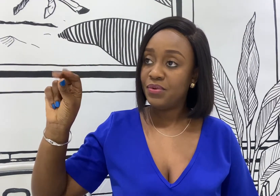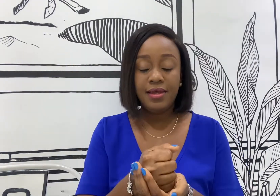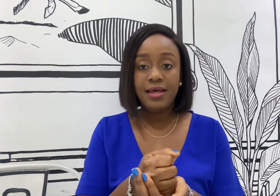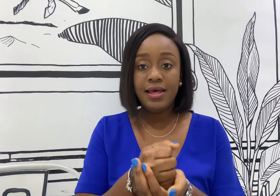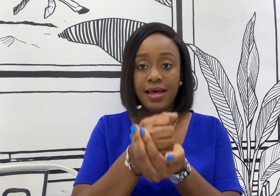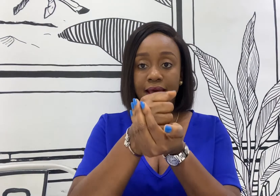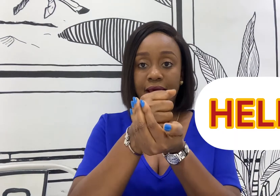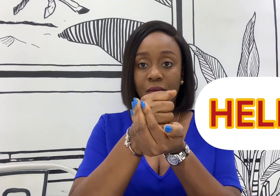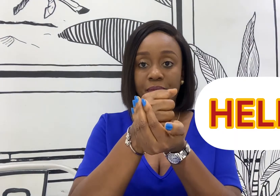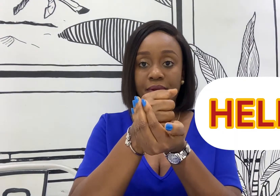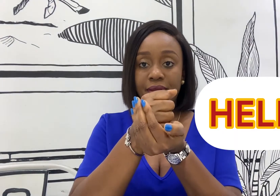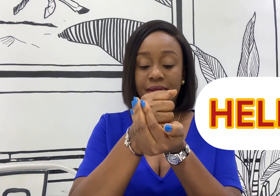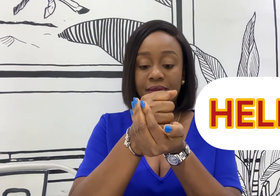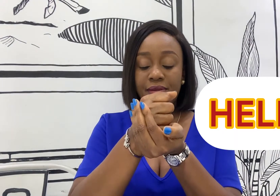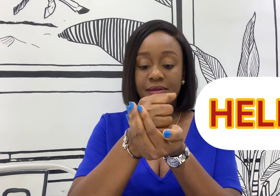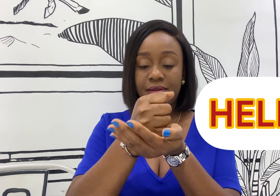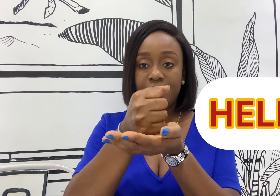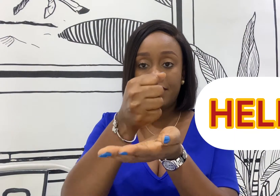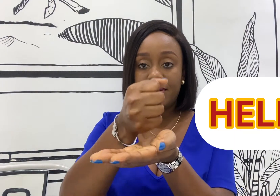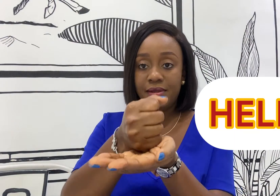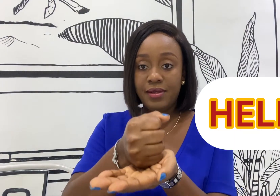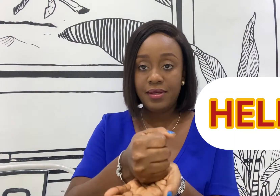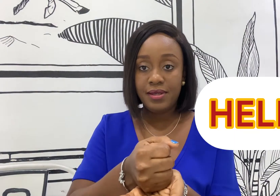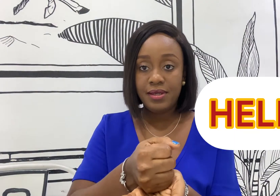So we repeat it. Help.